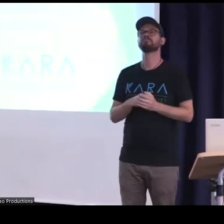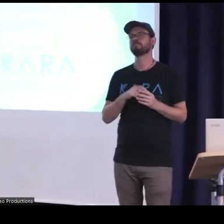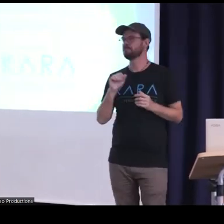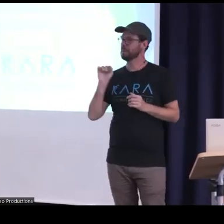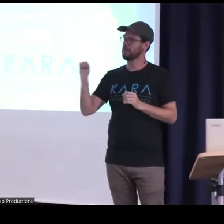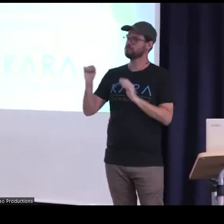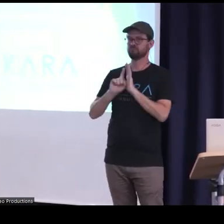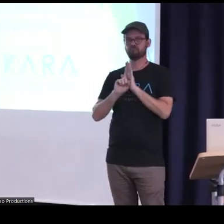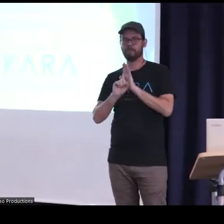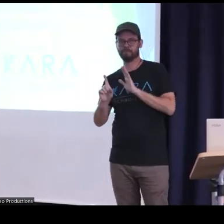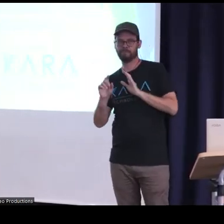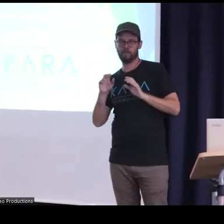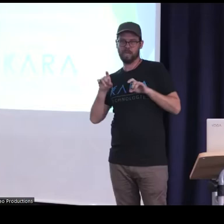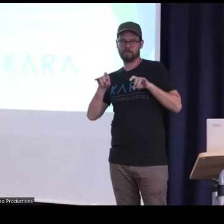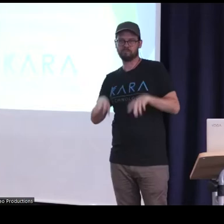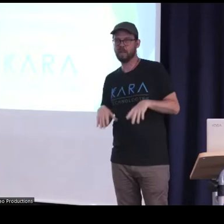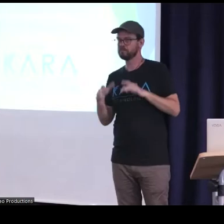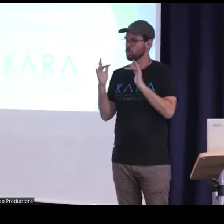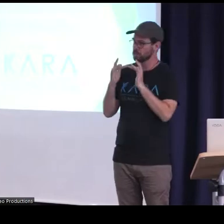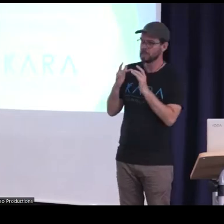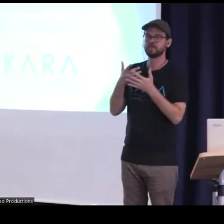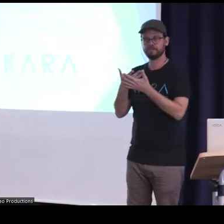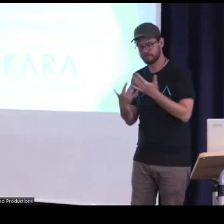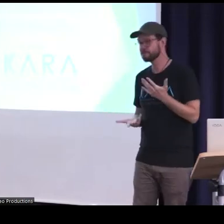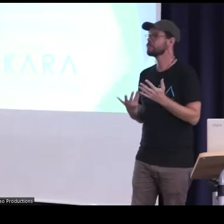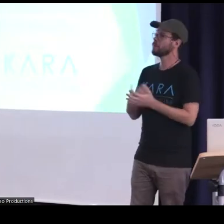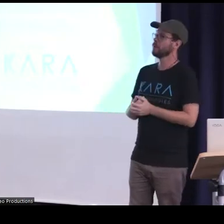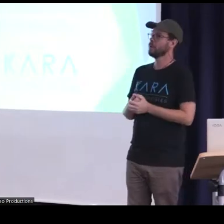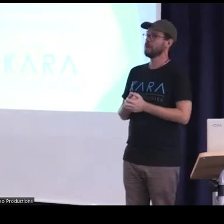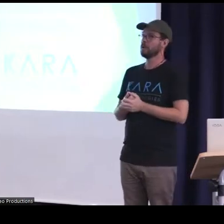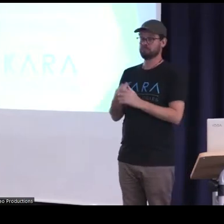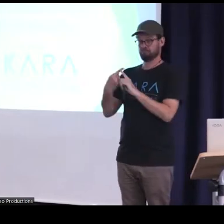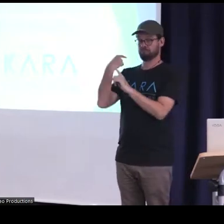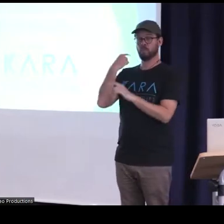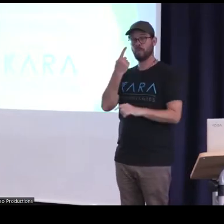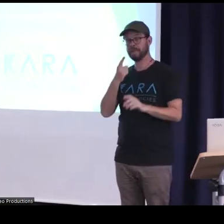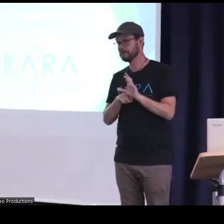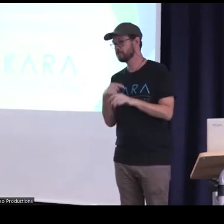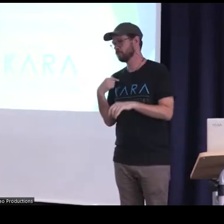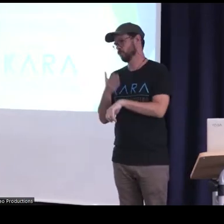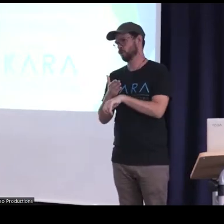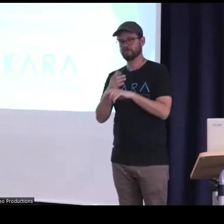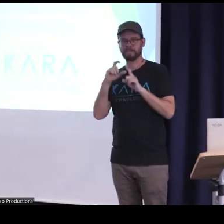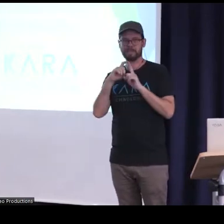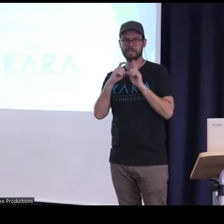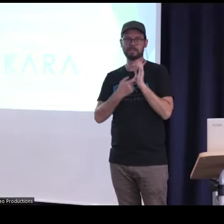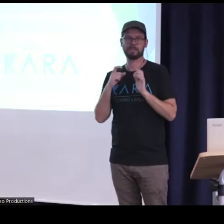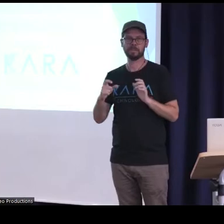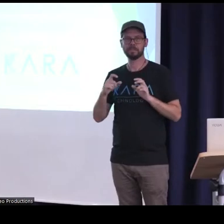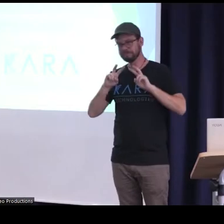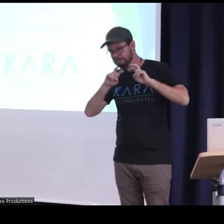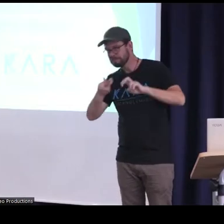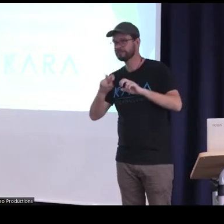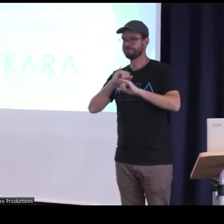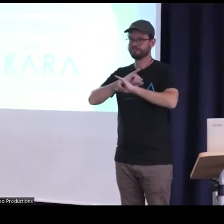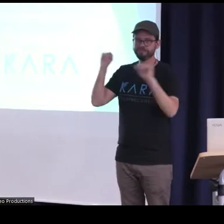so you can see our logo here, to be the representative within Australia, to be the contact person for the organization.